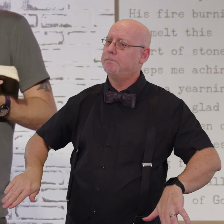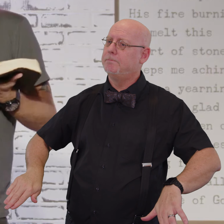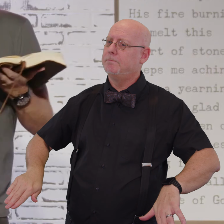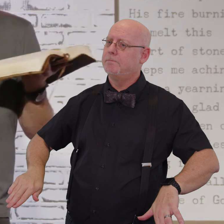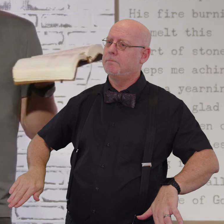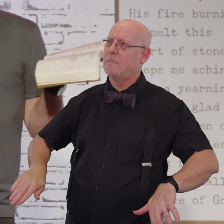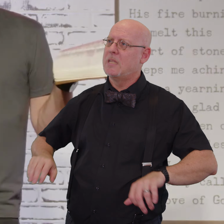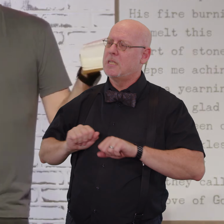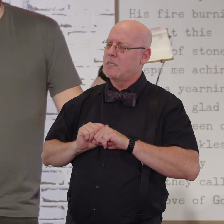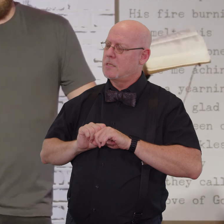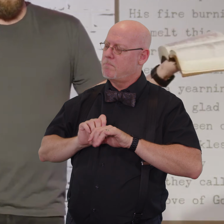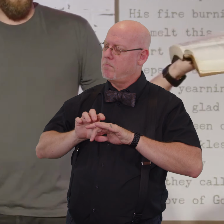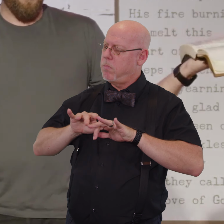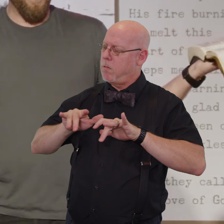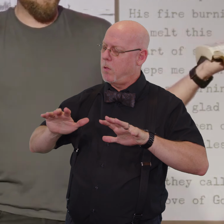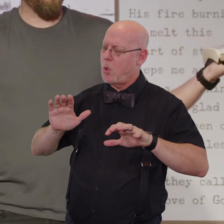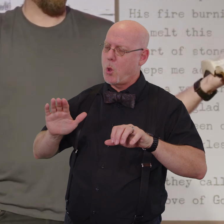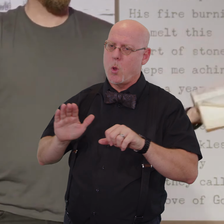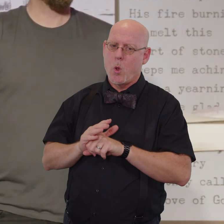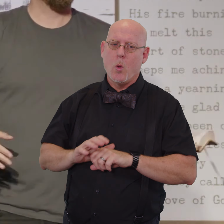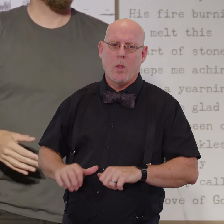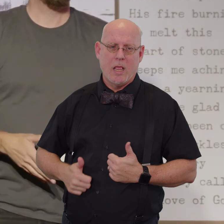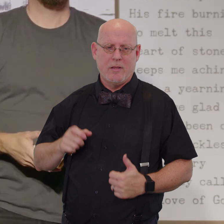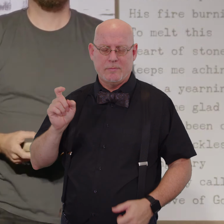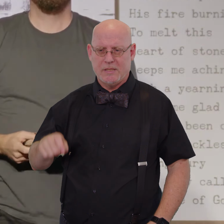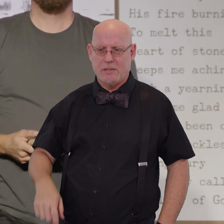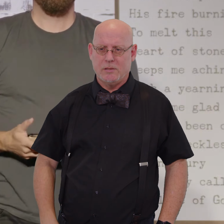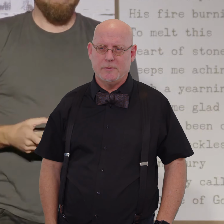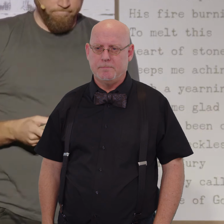and it begins to spill out of every facet of our lives